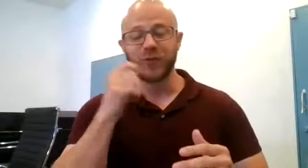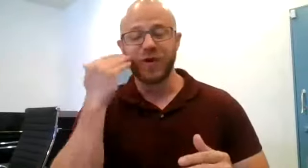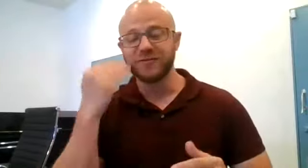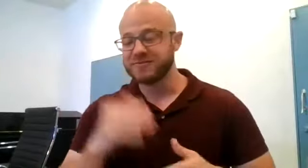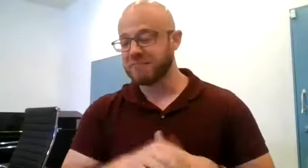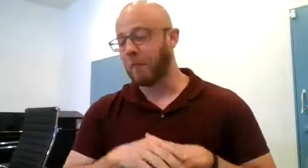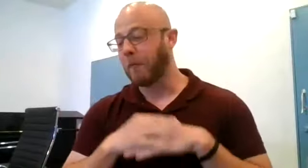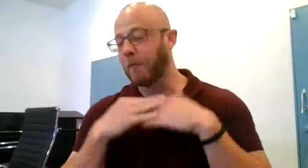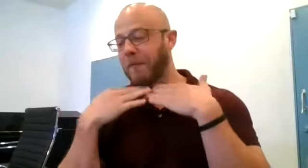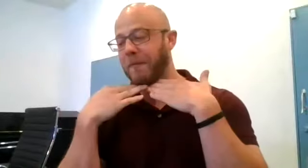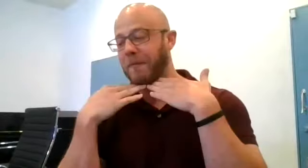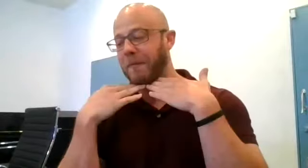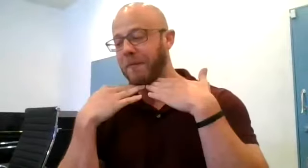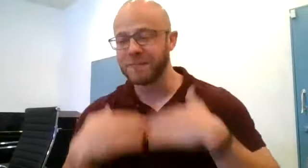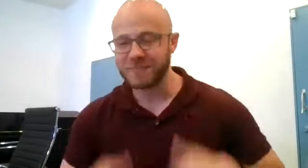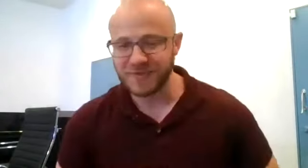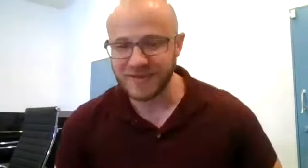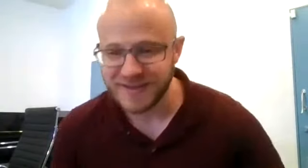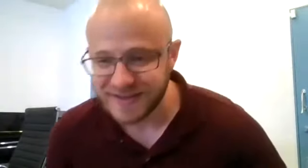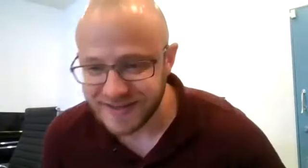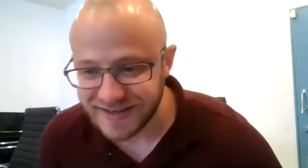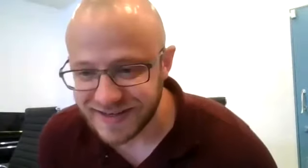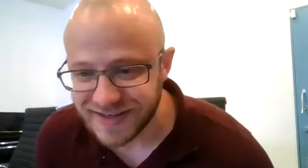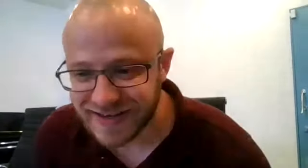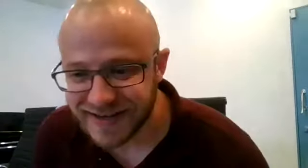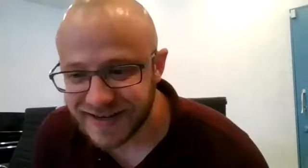Will I do that with my children? I don't know about that. With all the names?